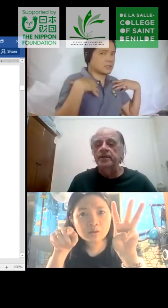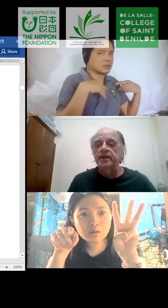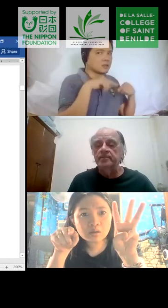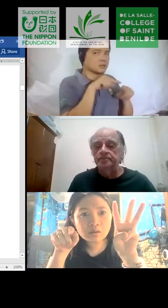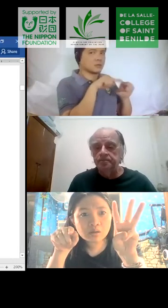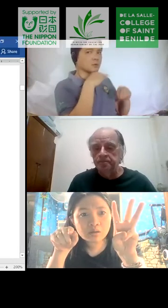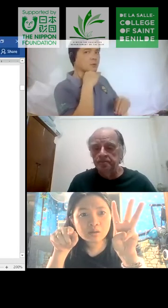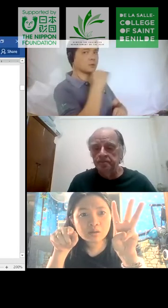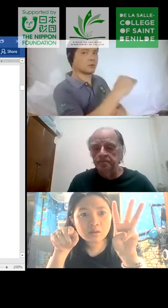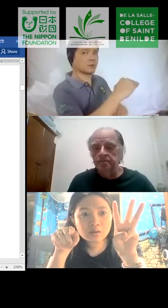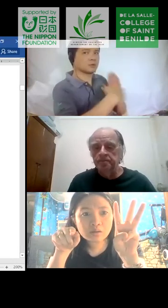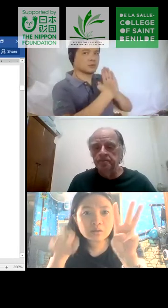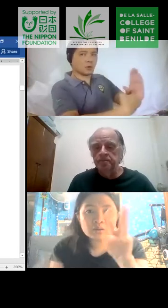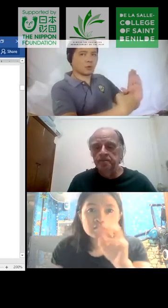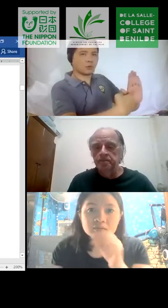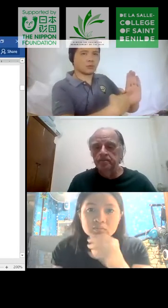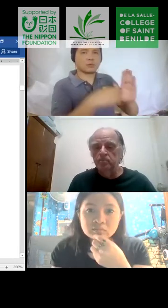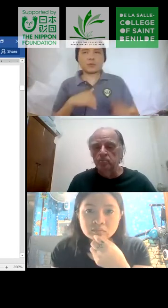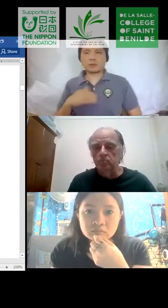it's straight out.